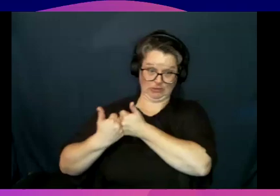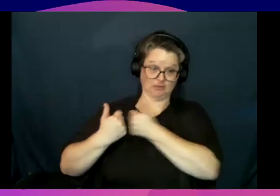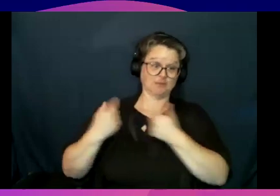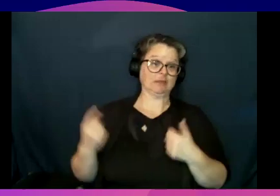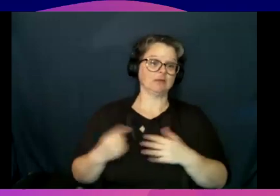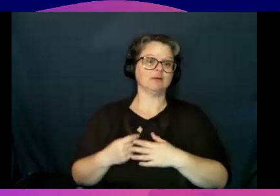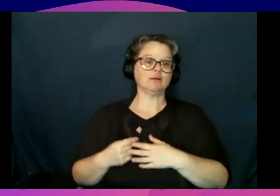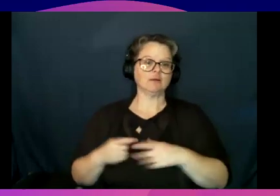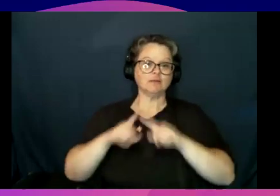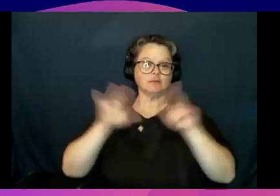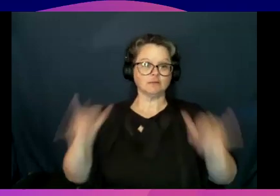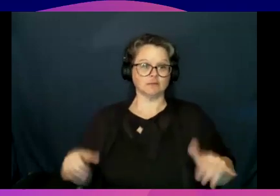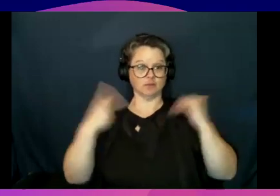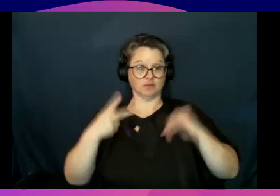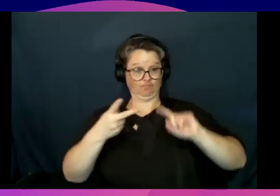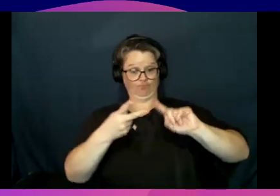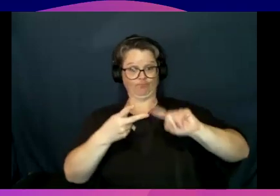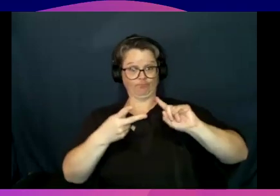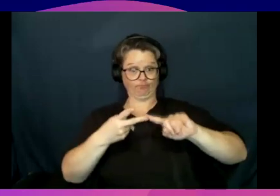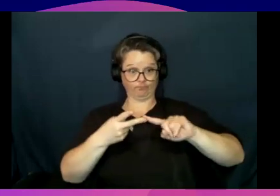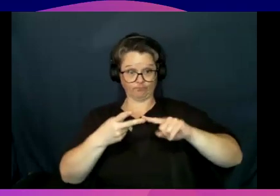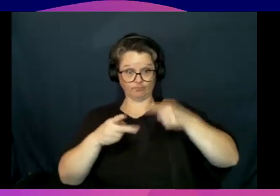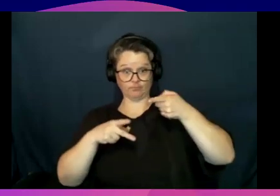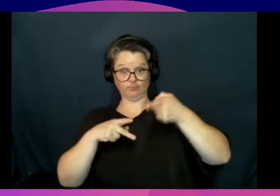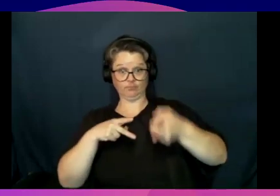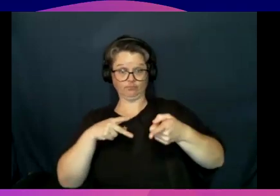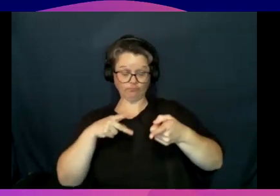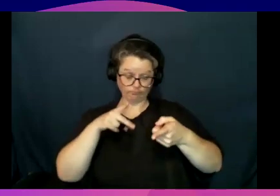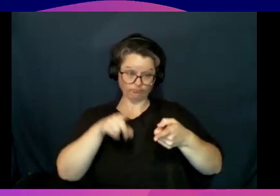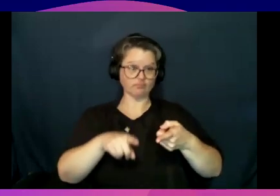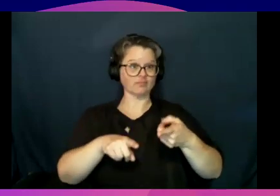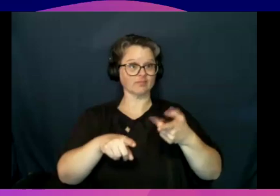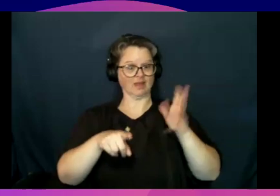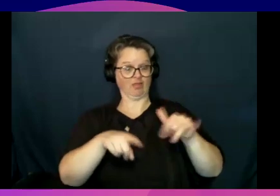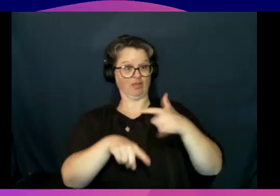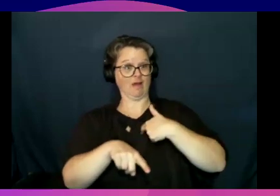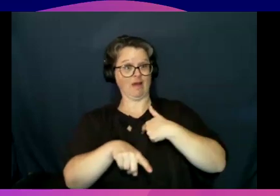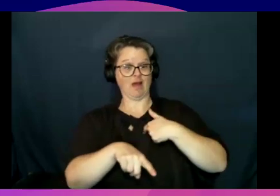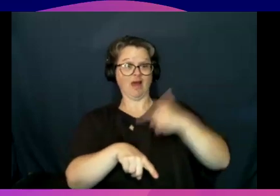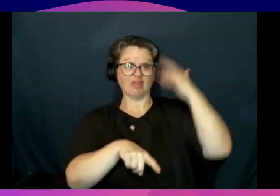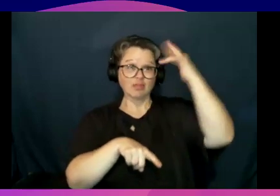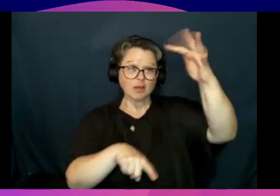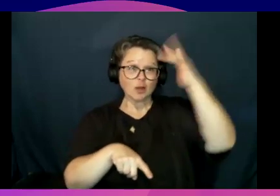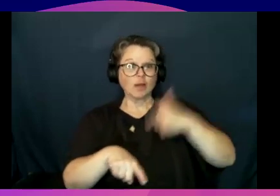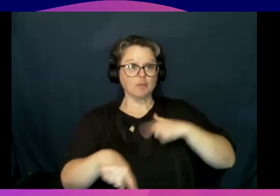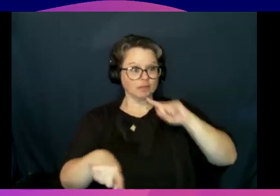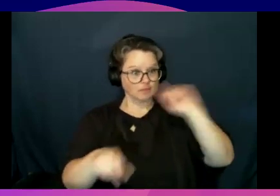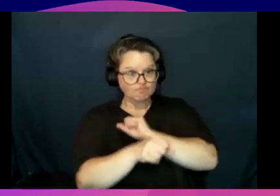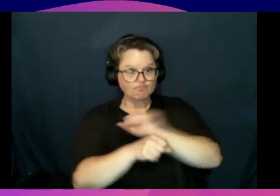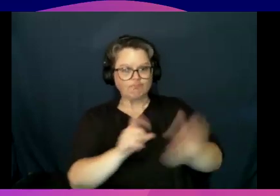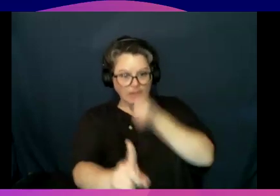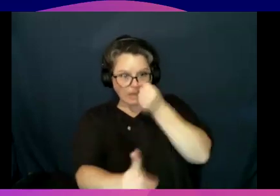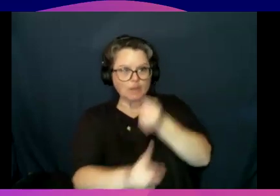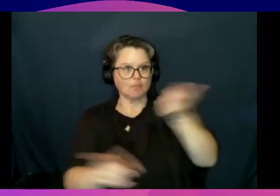work? Because you're correct, right? Self-care has a role, and I love yoga, and we do yoga here on Fridays